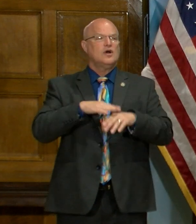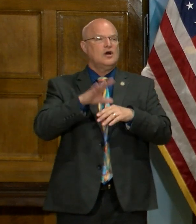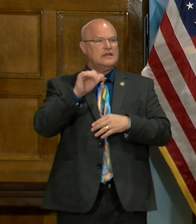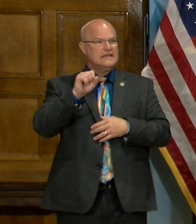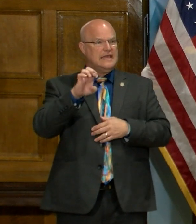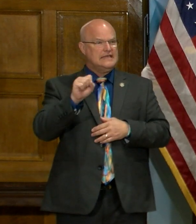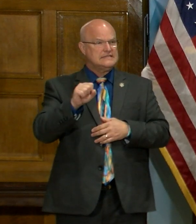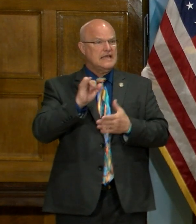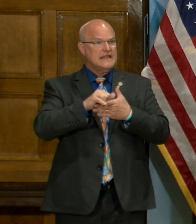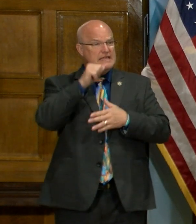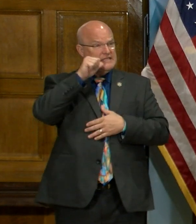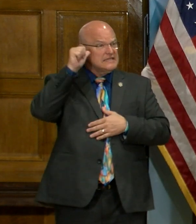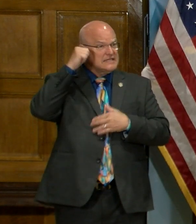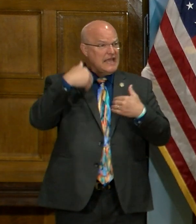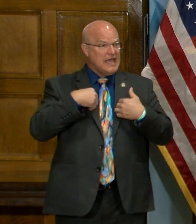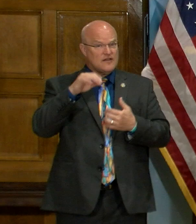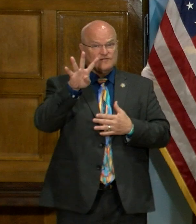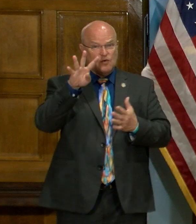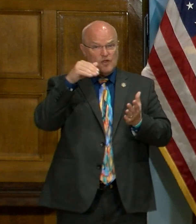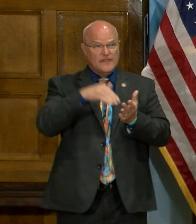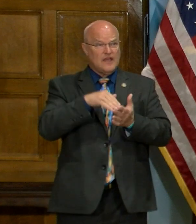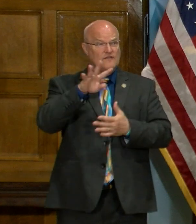our cases, which yesterday we had